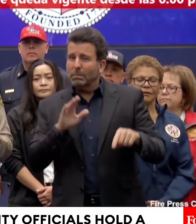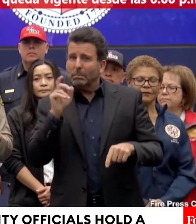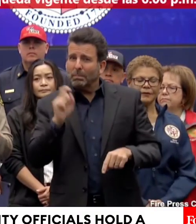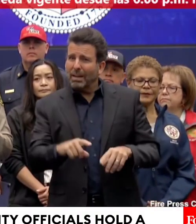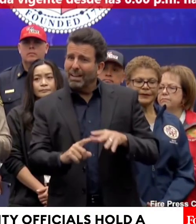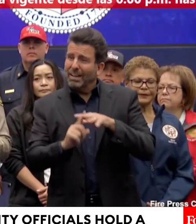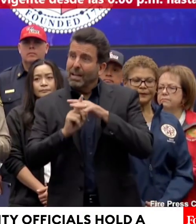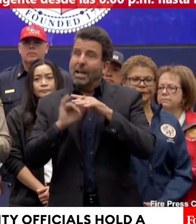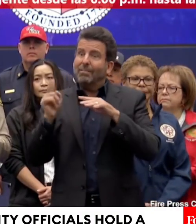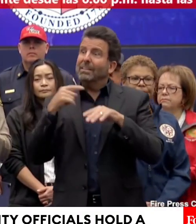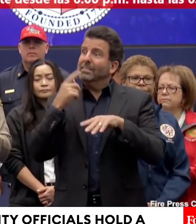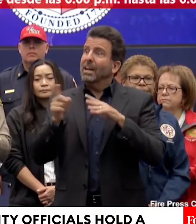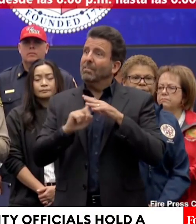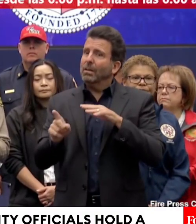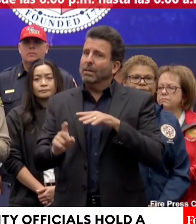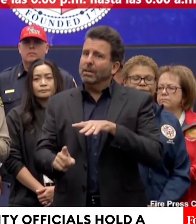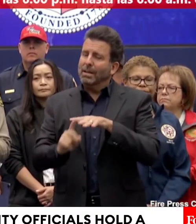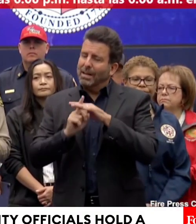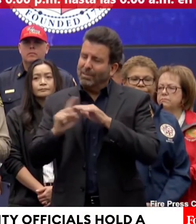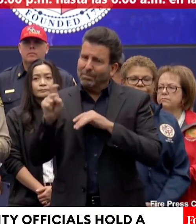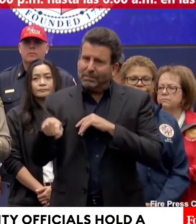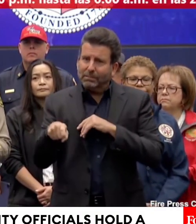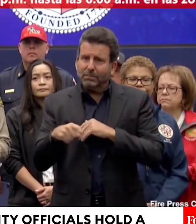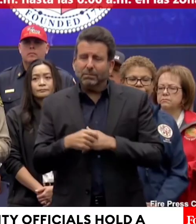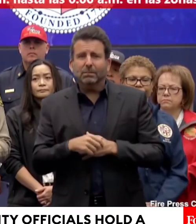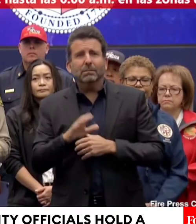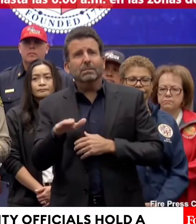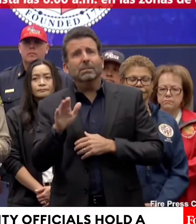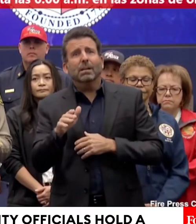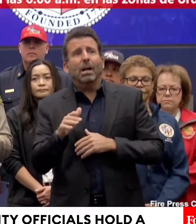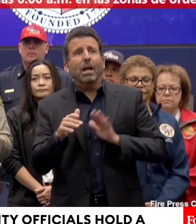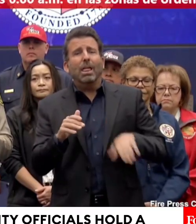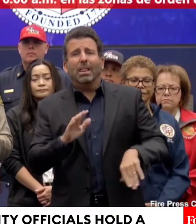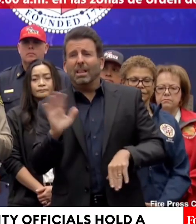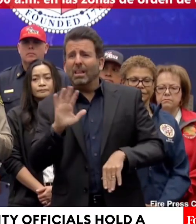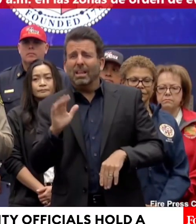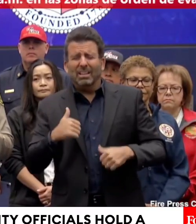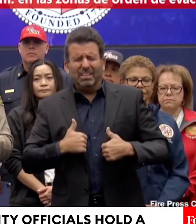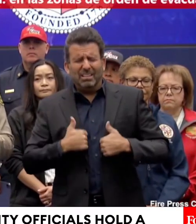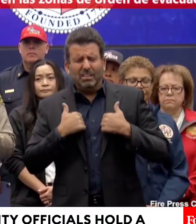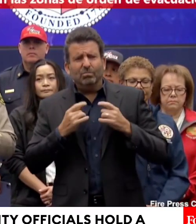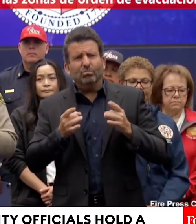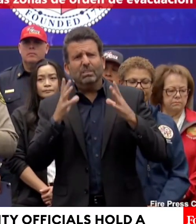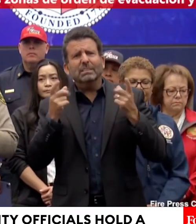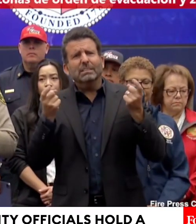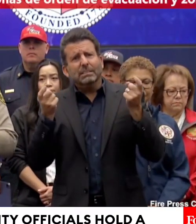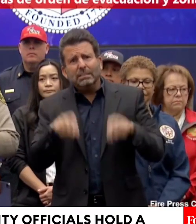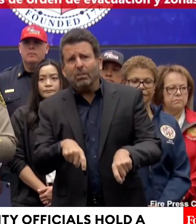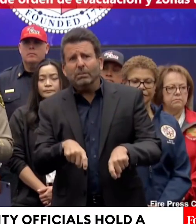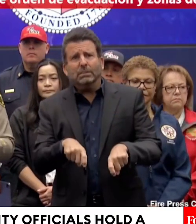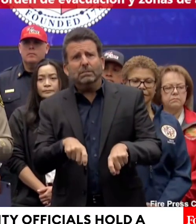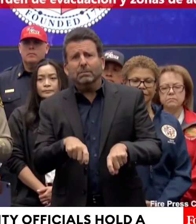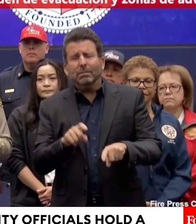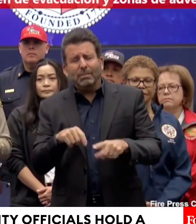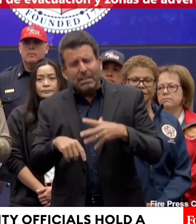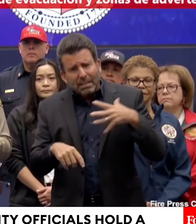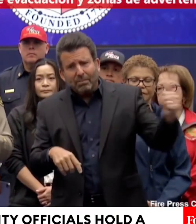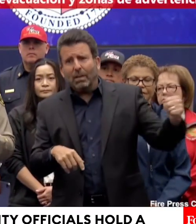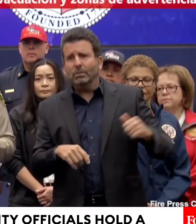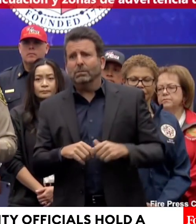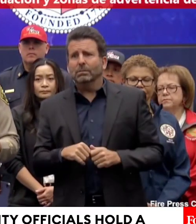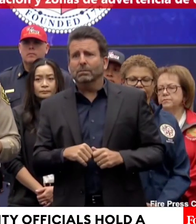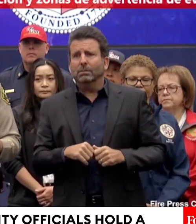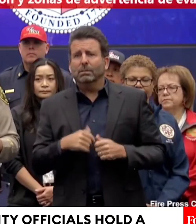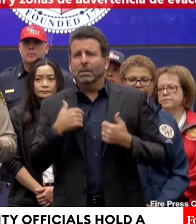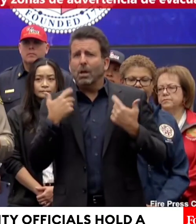area, your life is in danger. You need to leave. I know, and it's been stated already, a